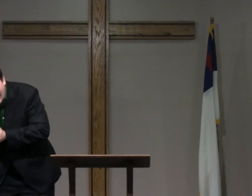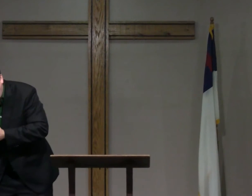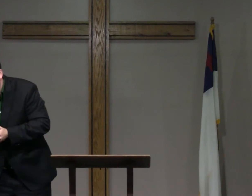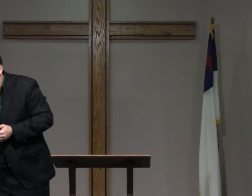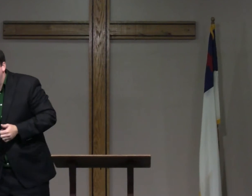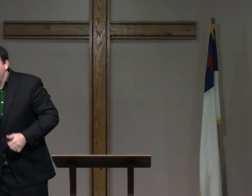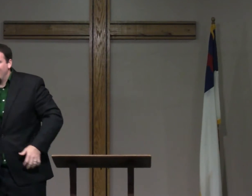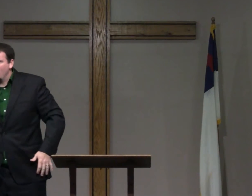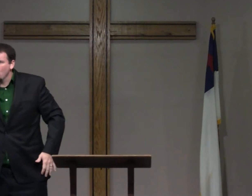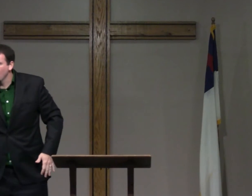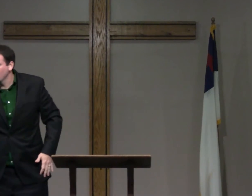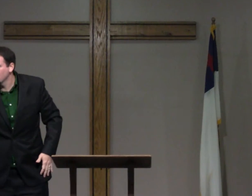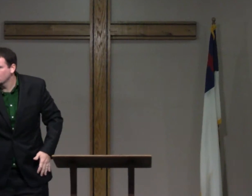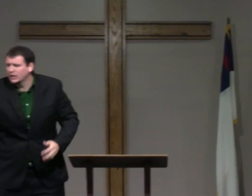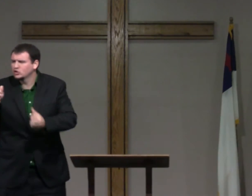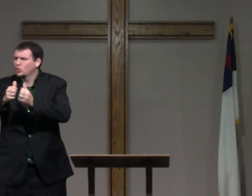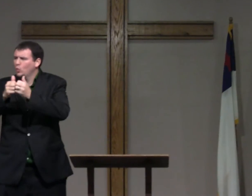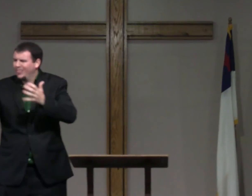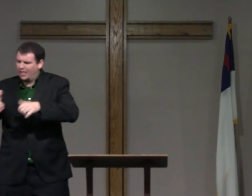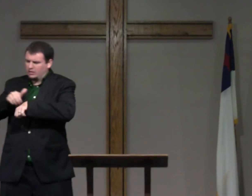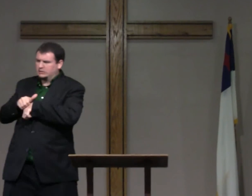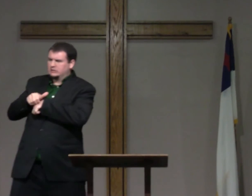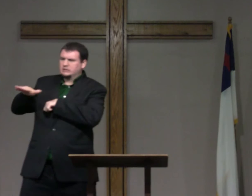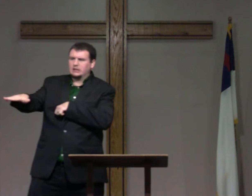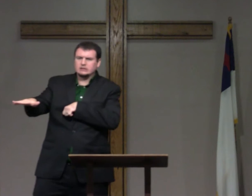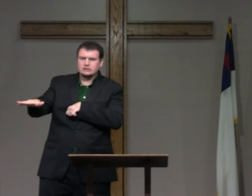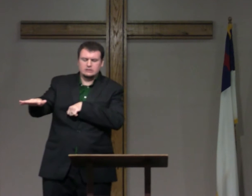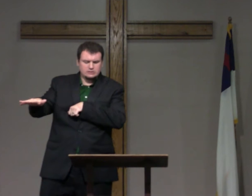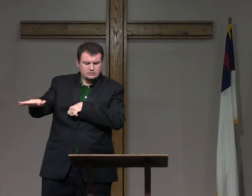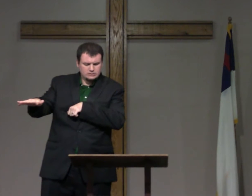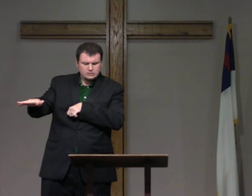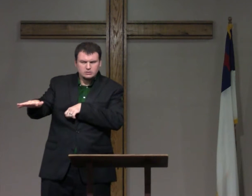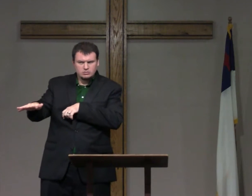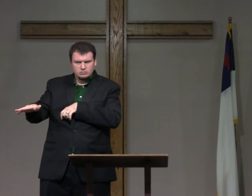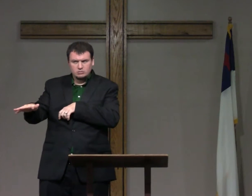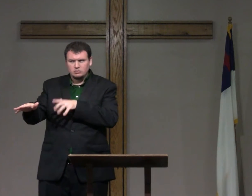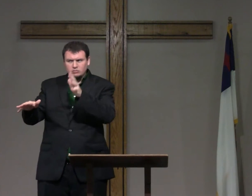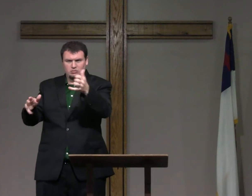And how shall they preach except they be sent?